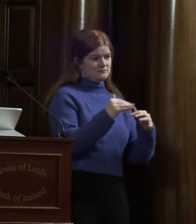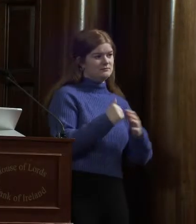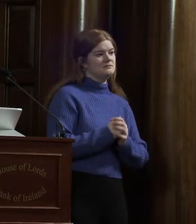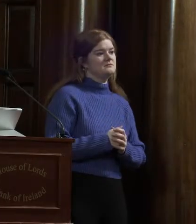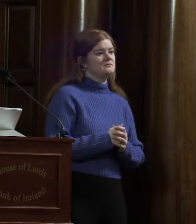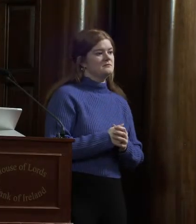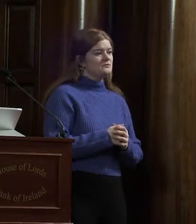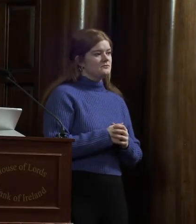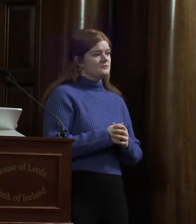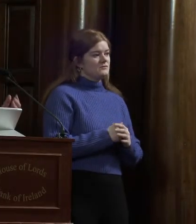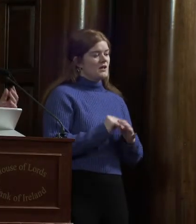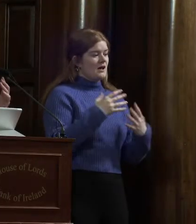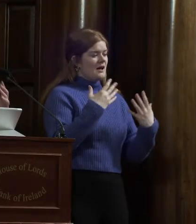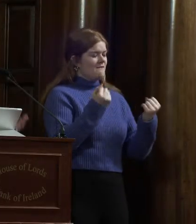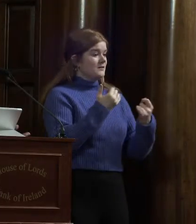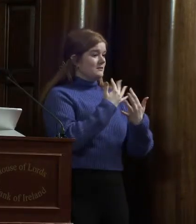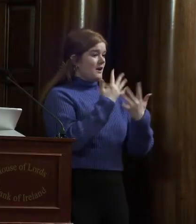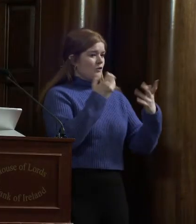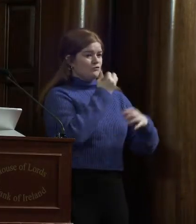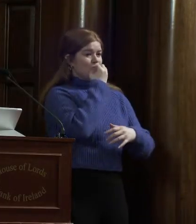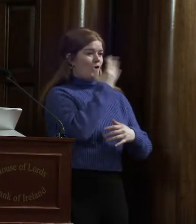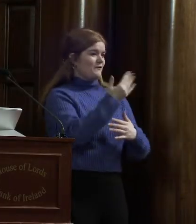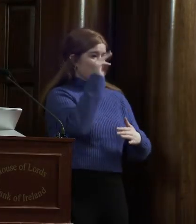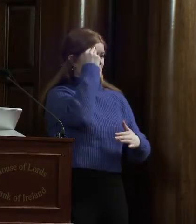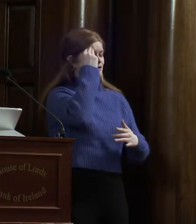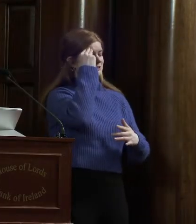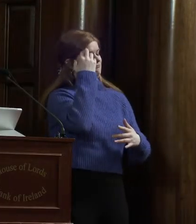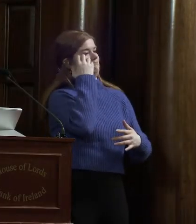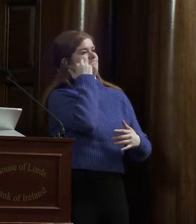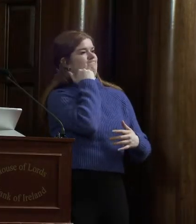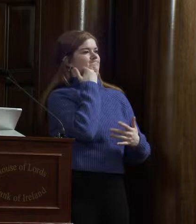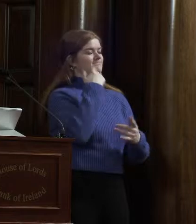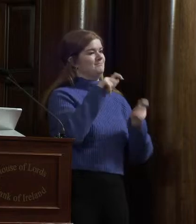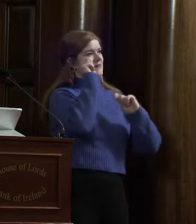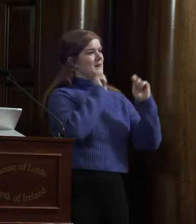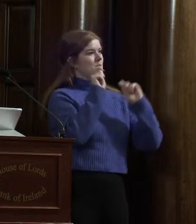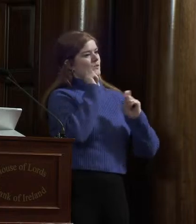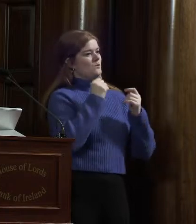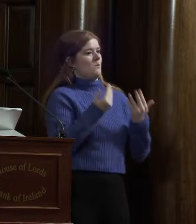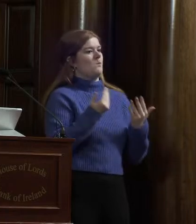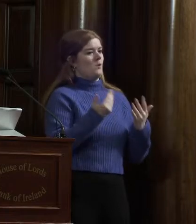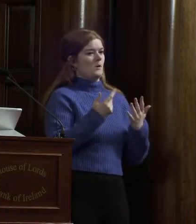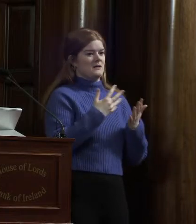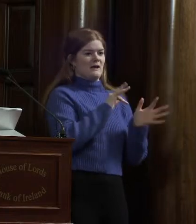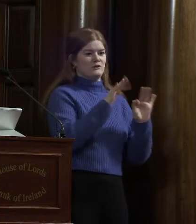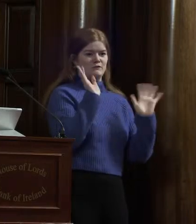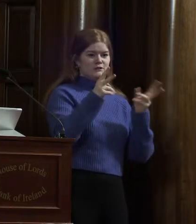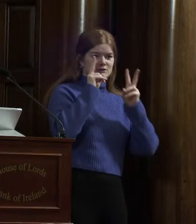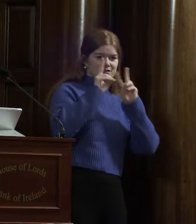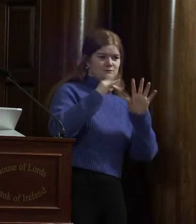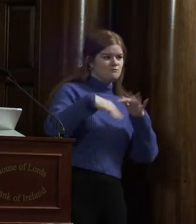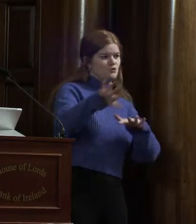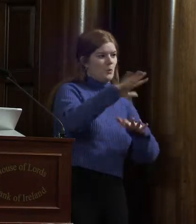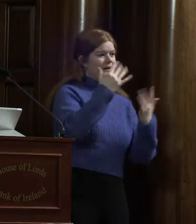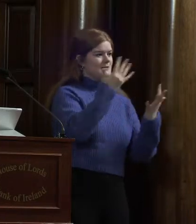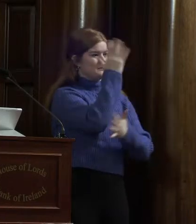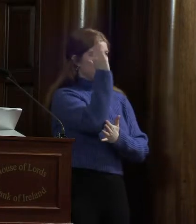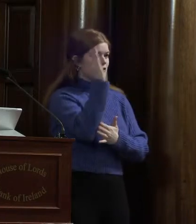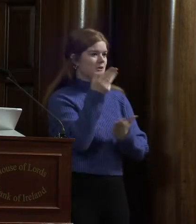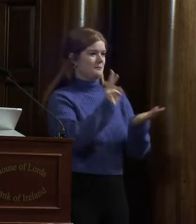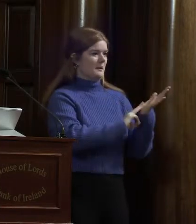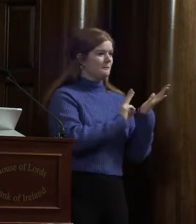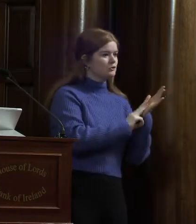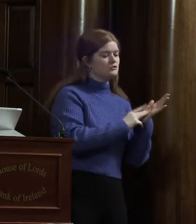and there's a lot of lovely memories flooding back, seeing so many of the speakers, so many of the